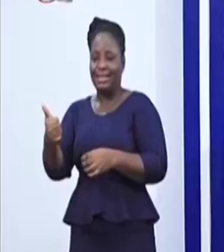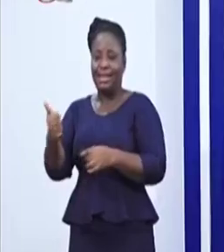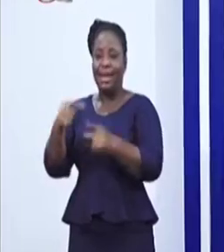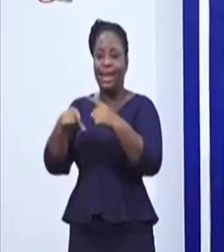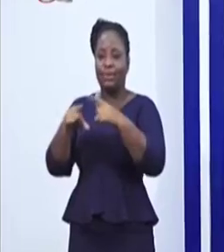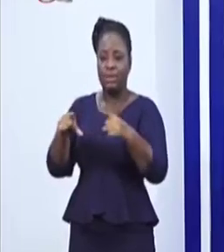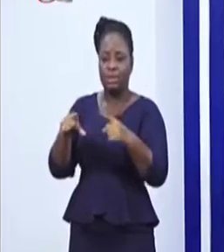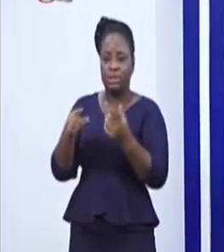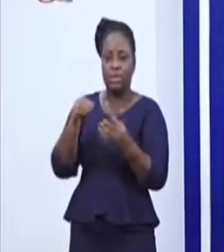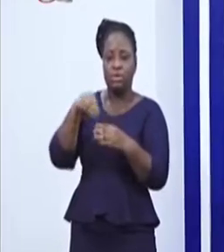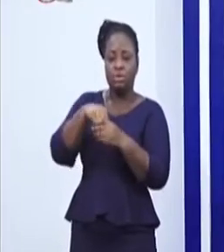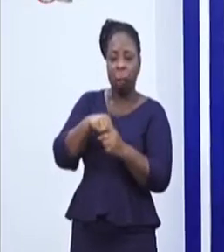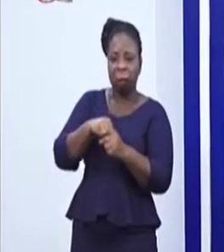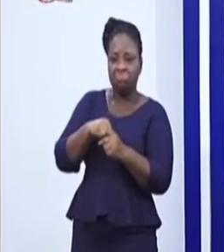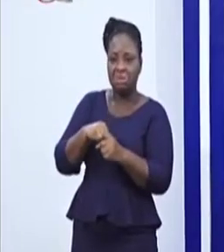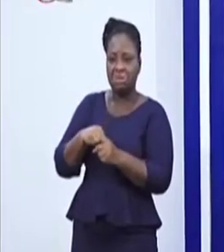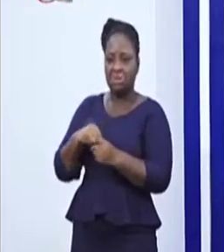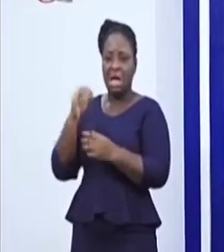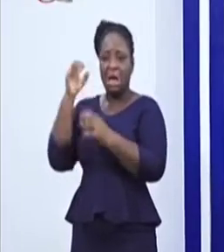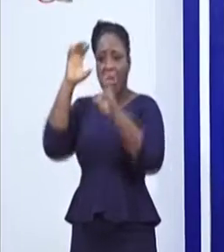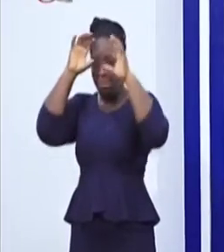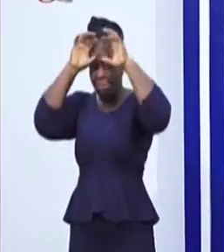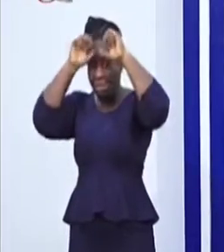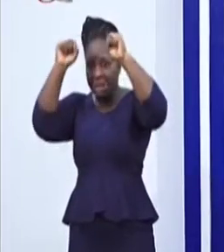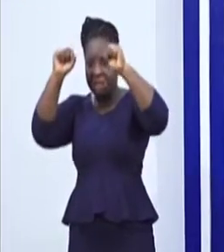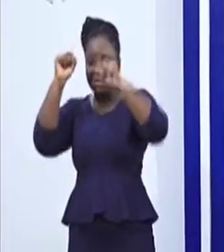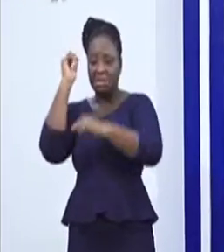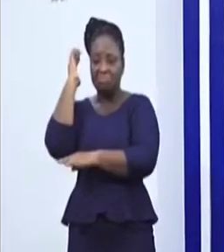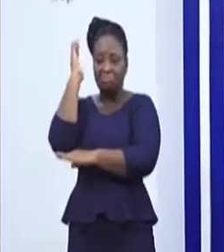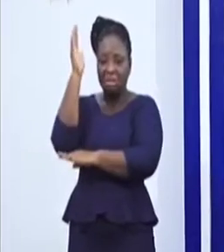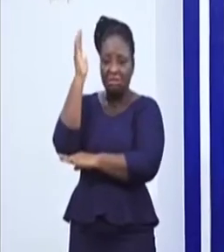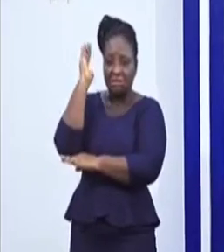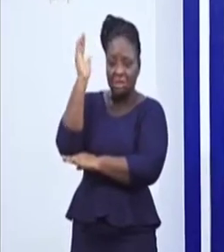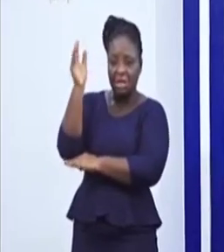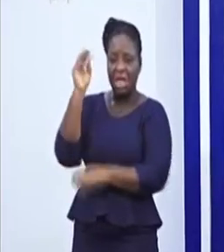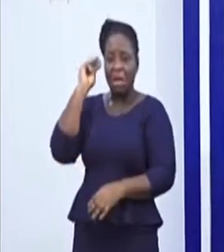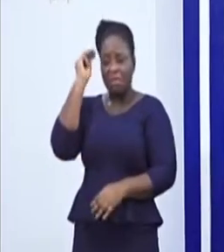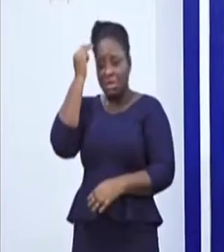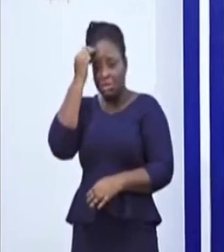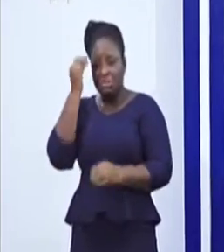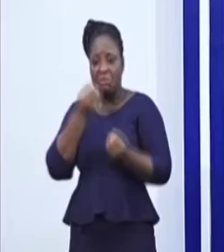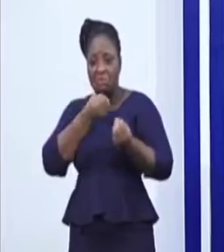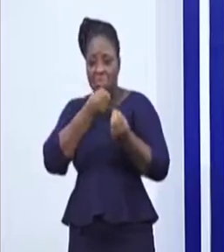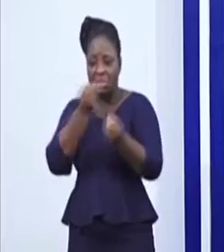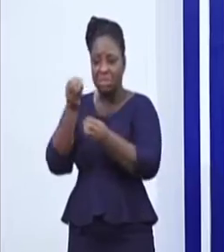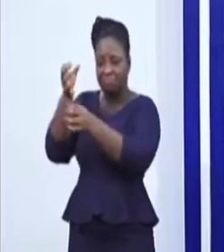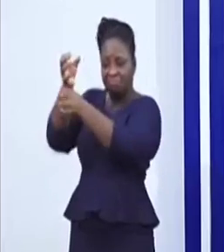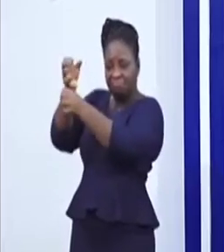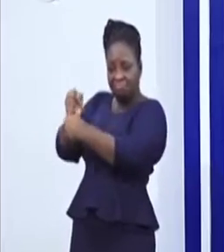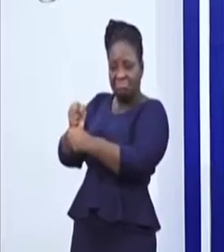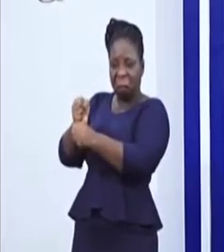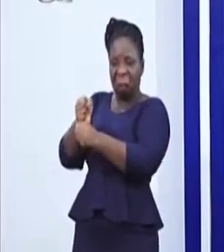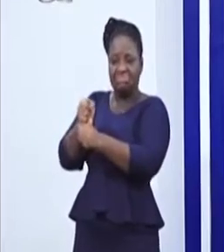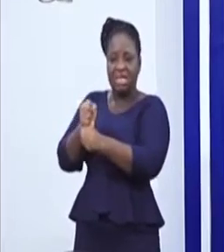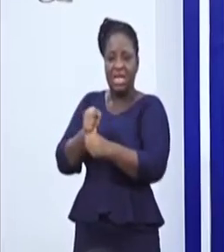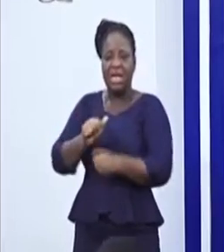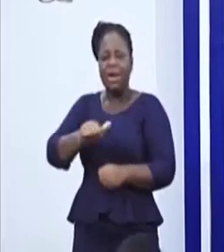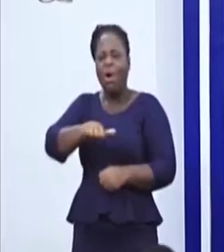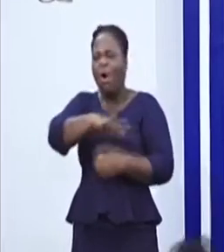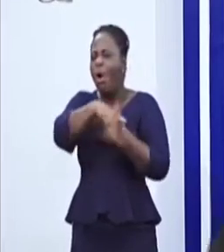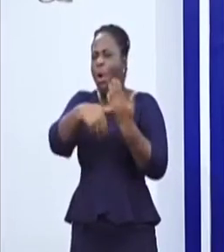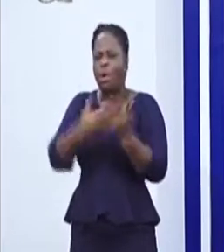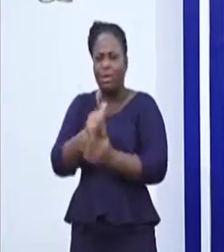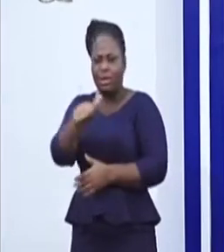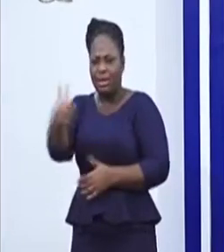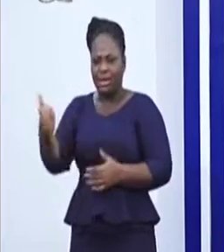This includes the presidential broadcasts, the Ministry of Information press briefings, and all